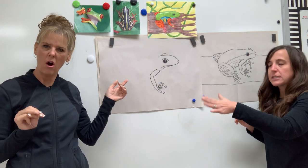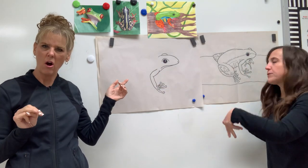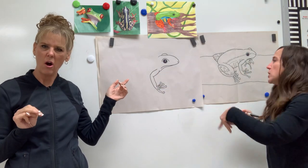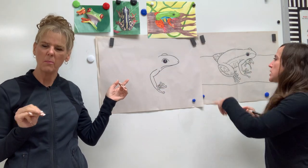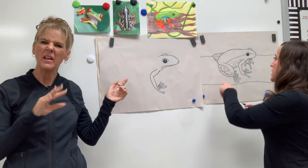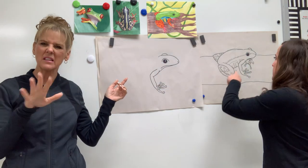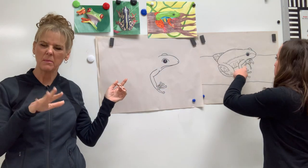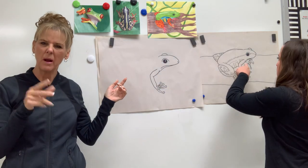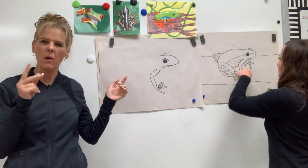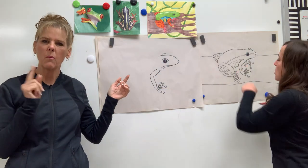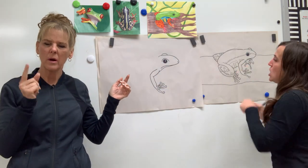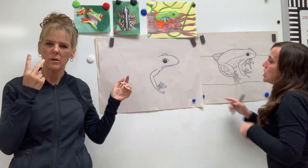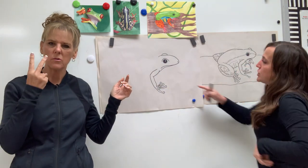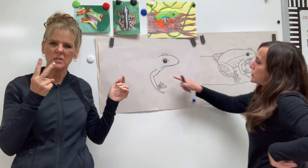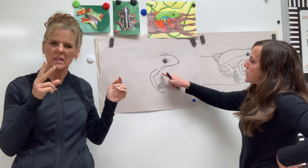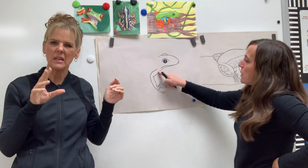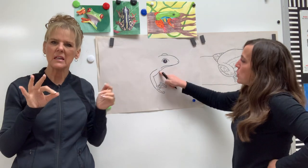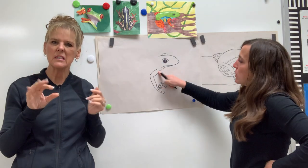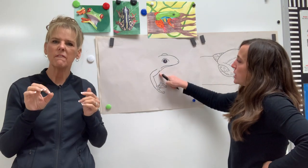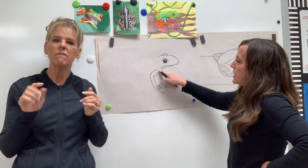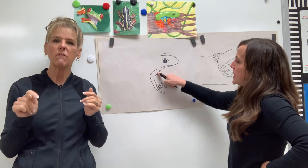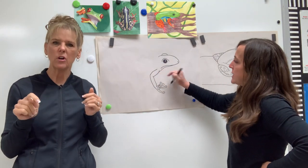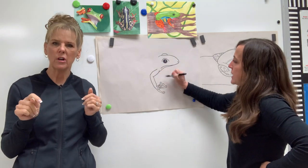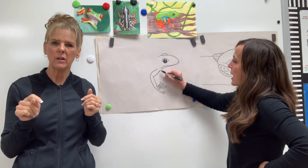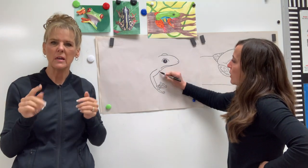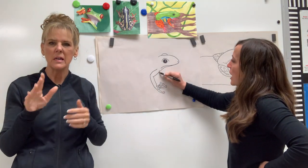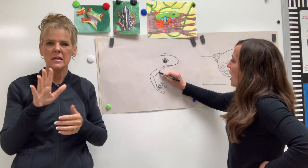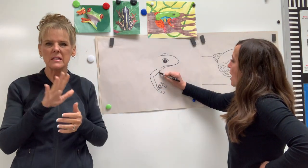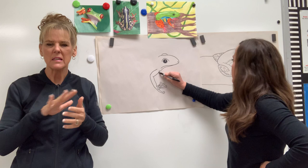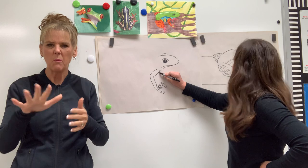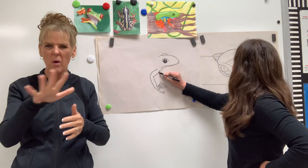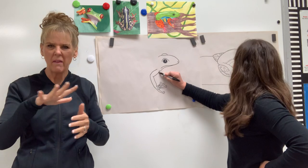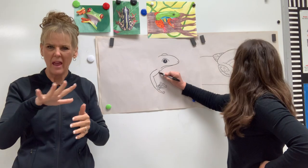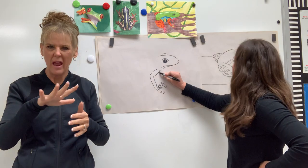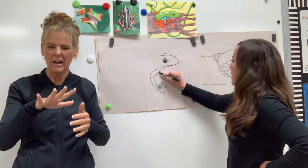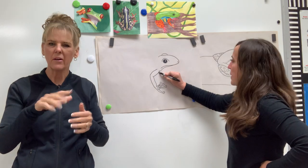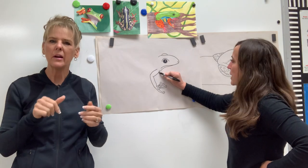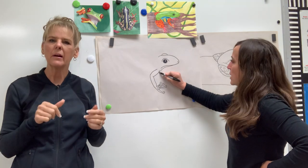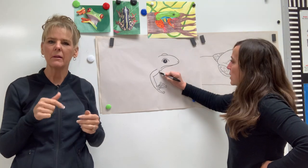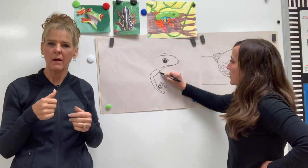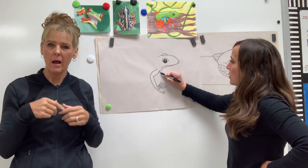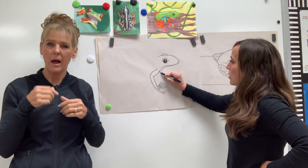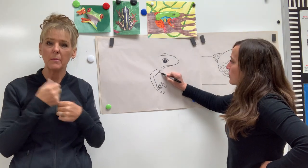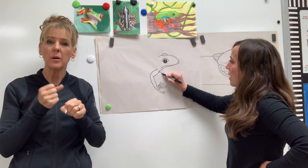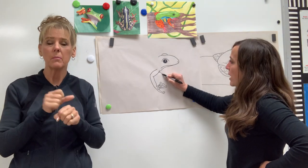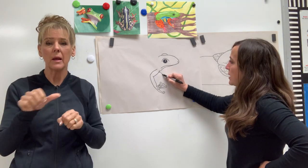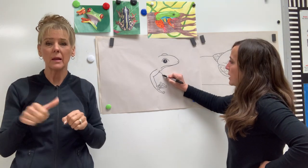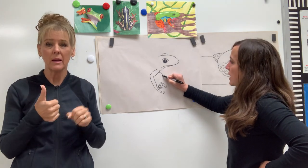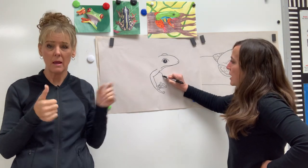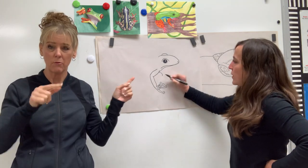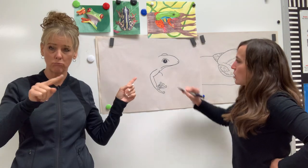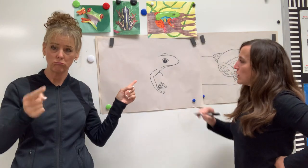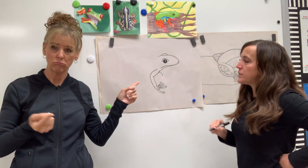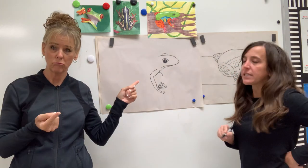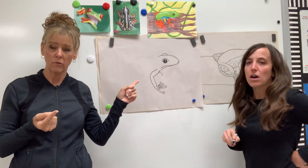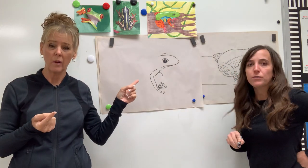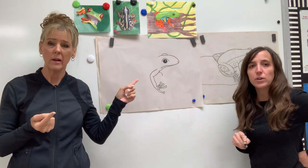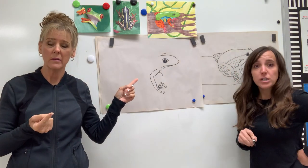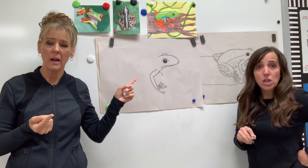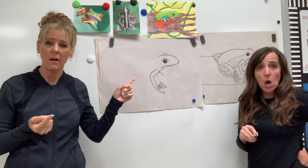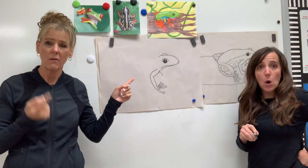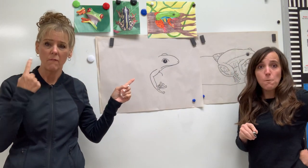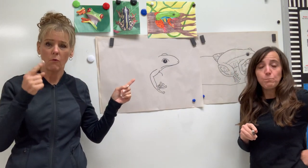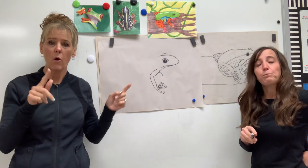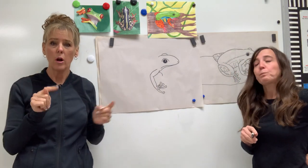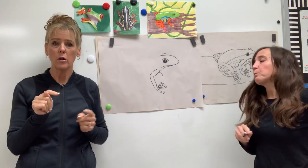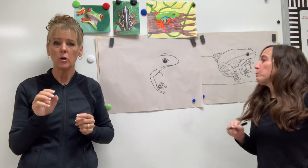you see his foot kind of sticking out. So somewhere in this area, I'm gonna go ahead and make another curve line that curves down for